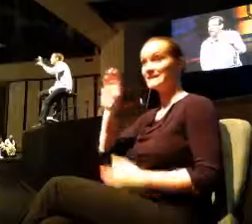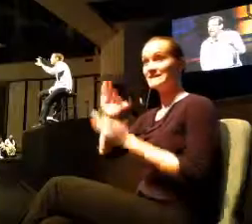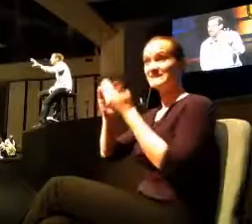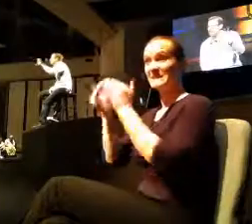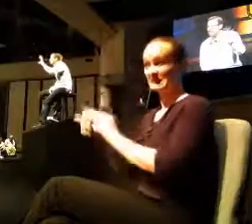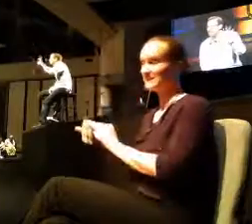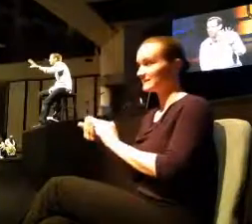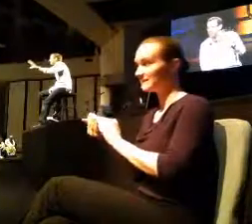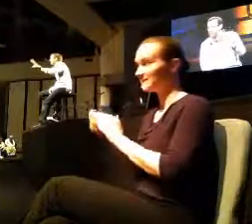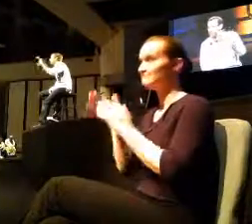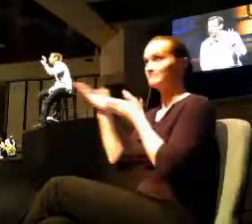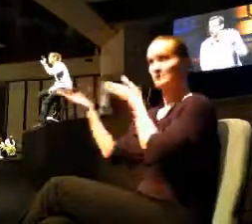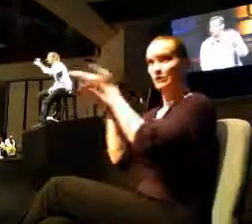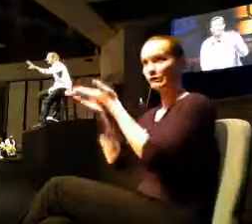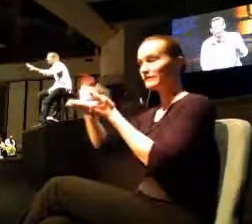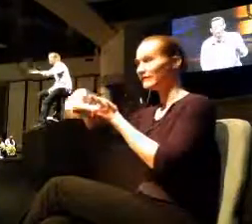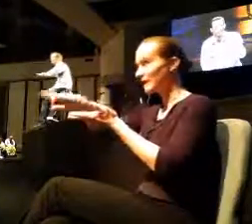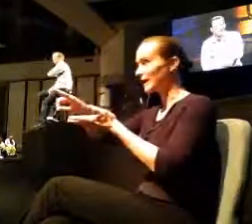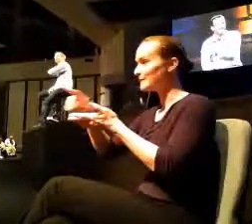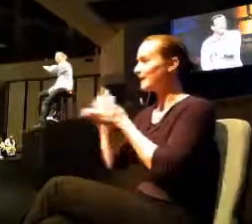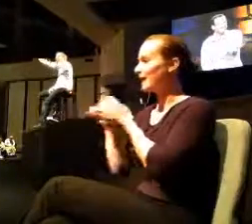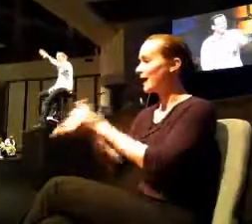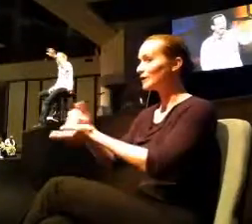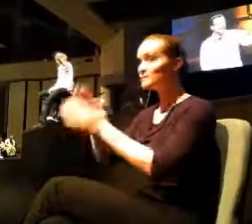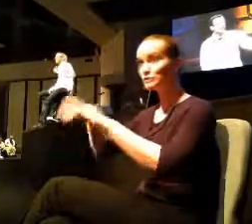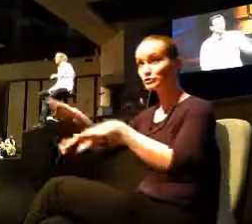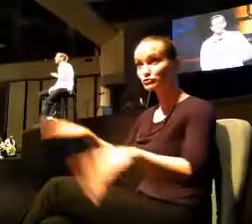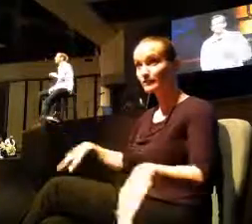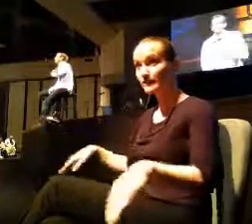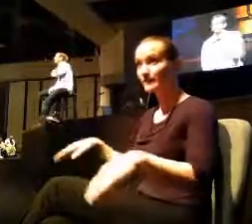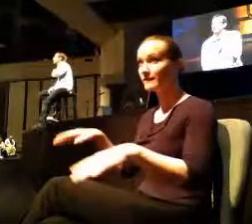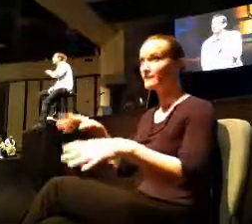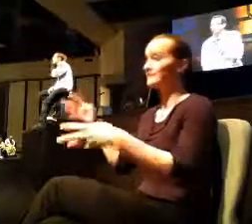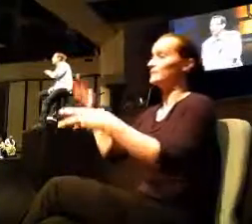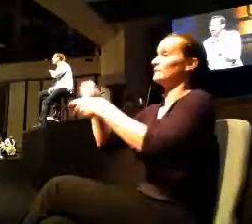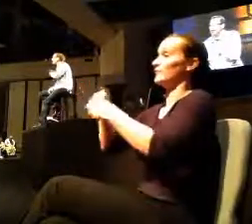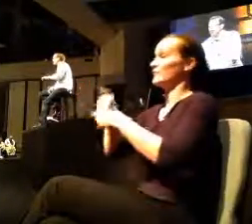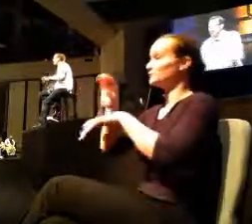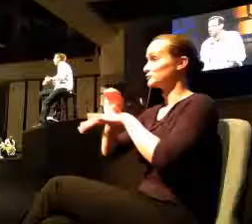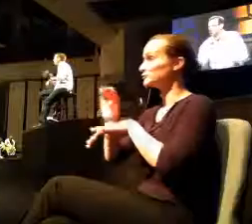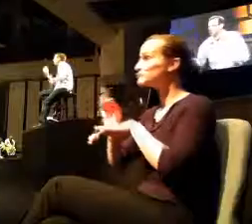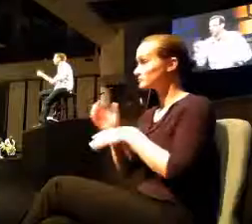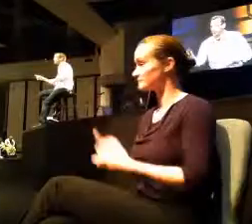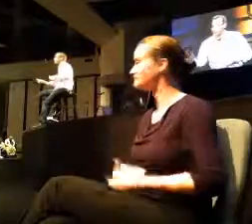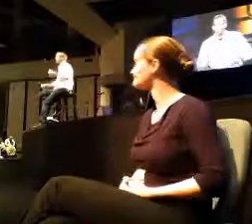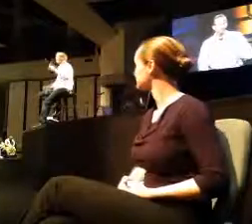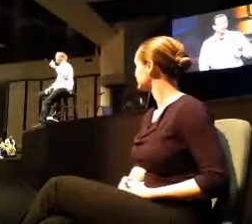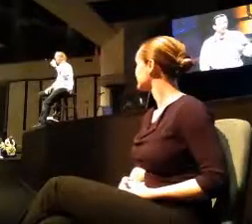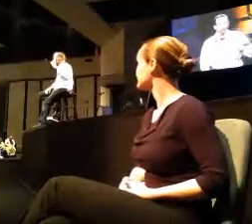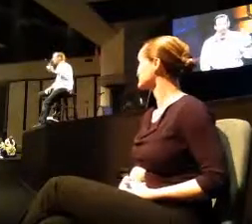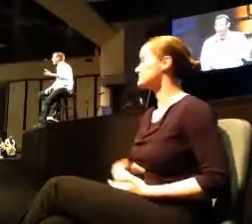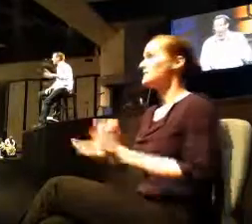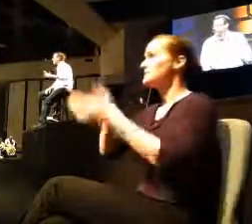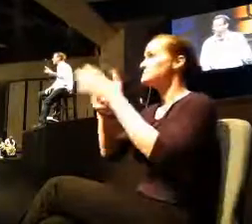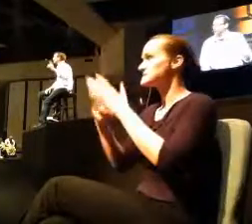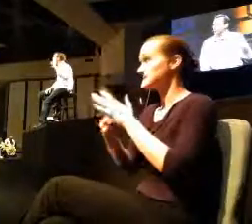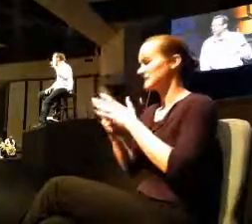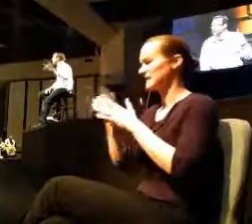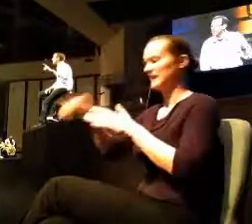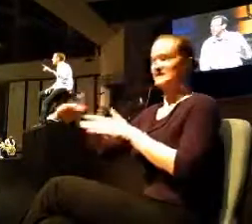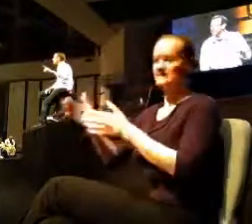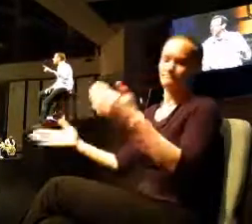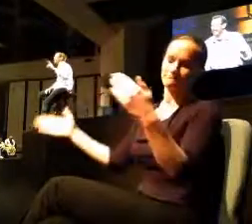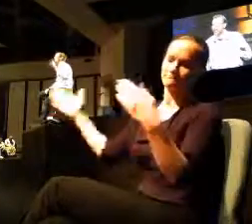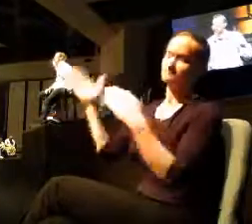phenomenal, life-giving ministry to children in the entire city, that there would be no better place for preschoolers or young children